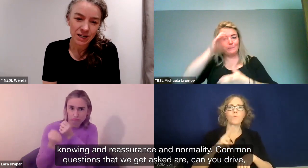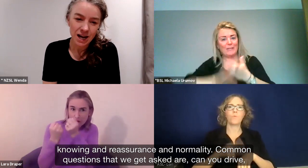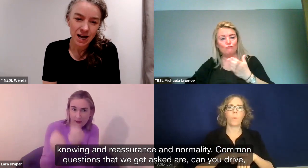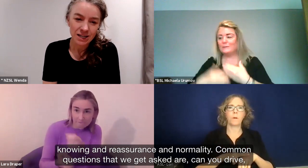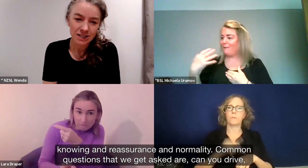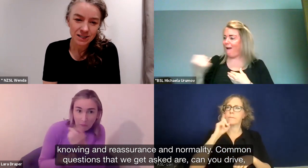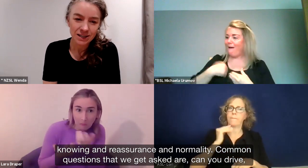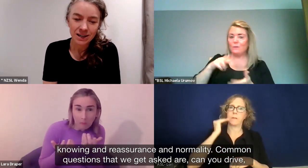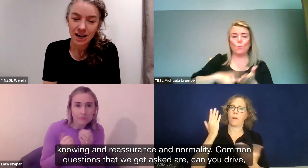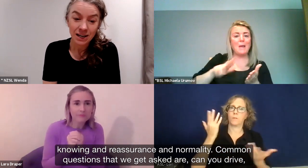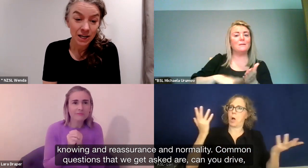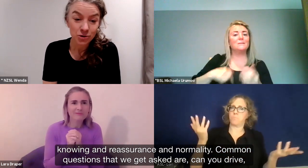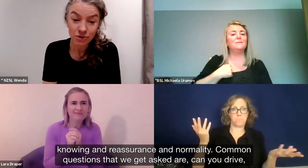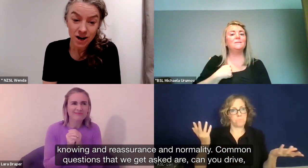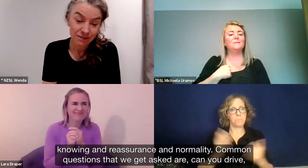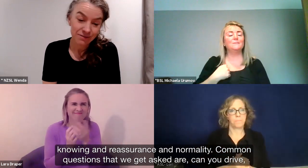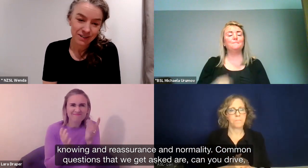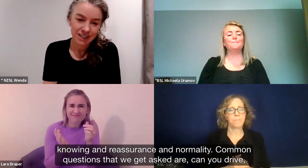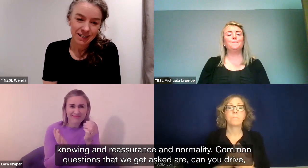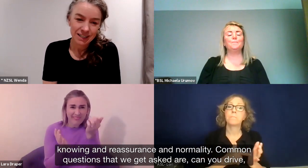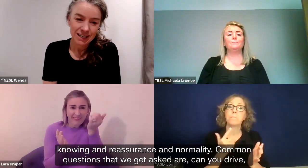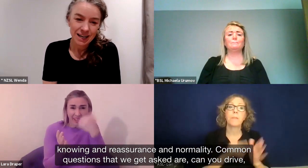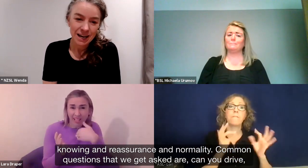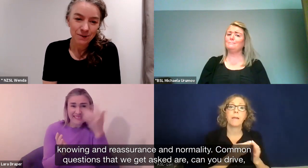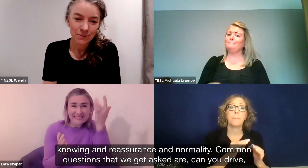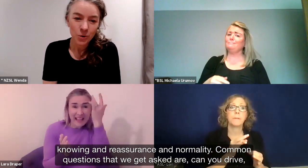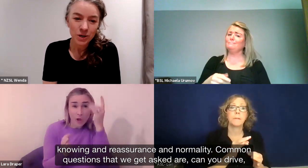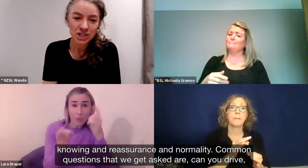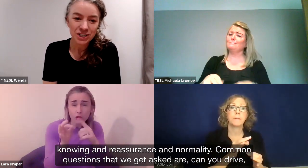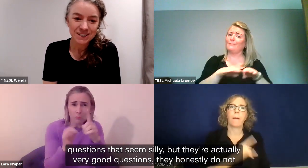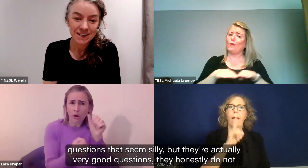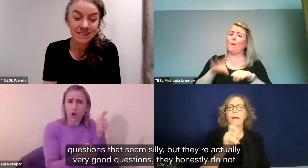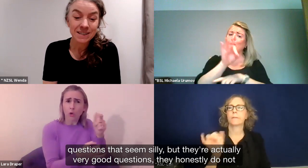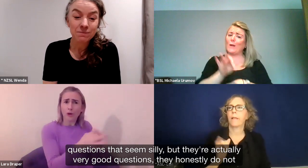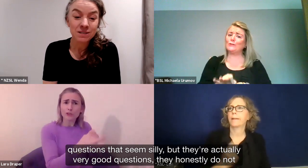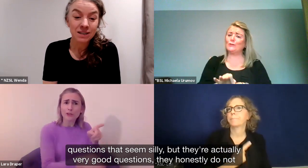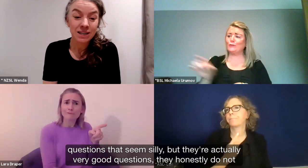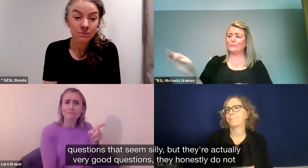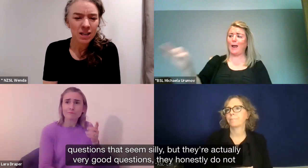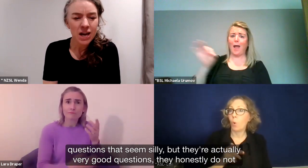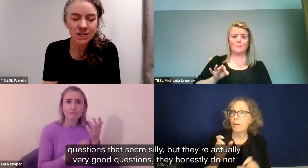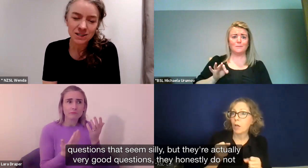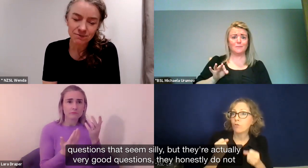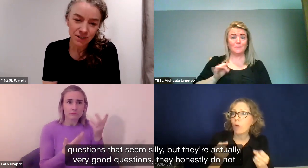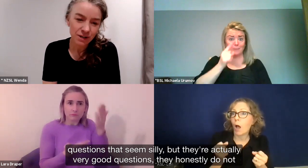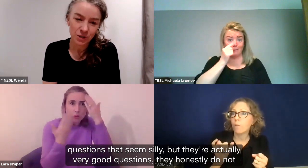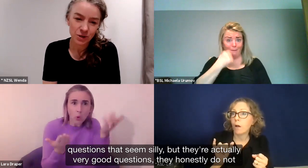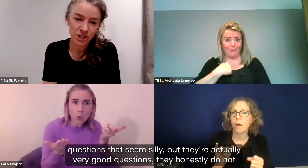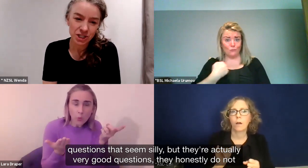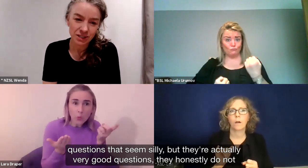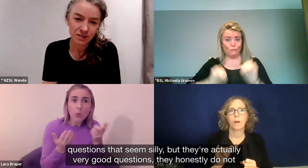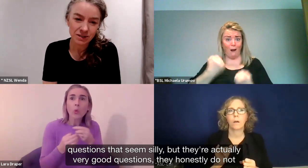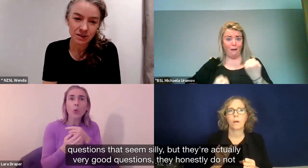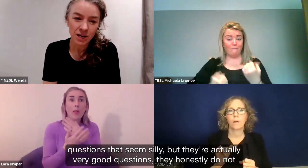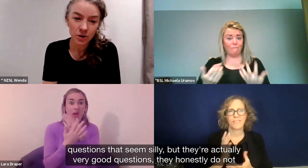that we get asked are, can you drive? Questions that seem silly, but they're actually very good